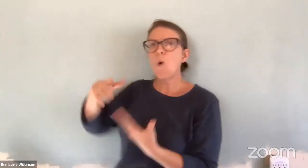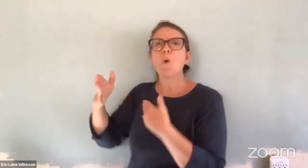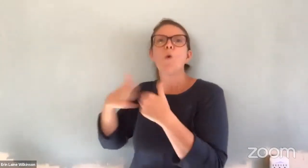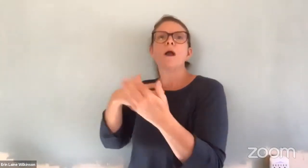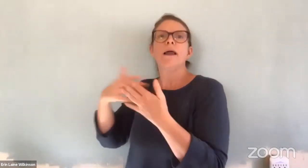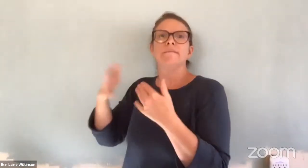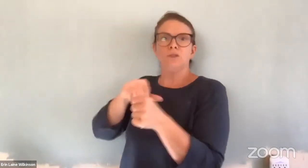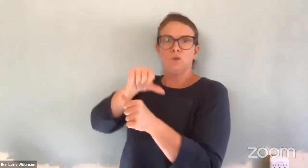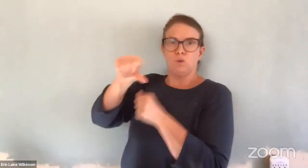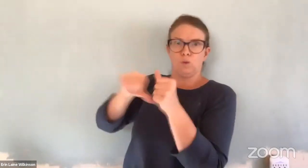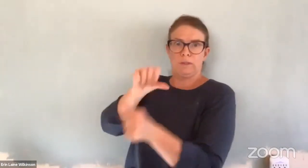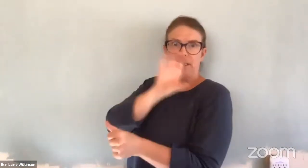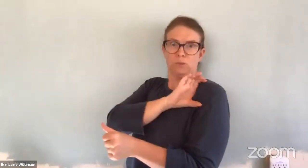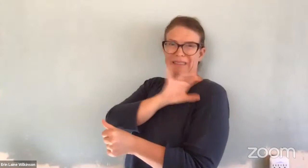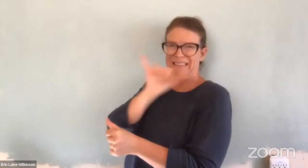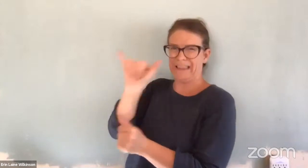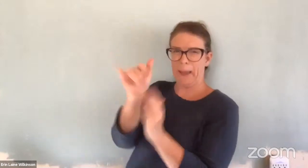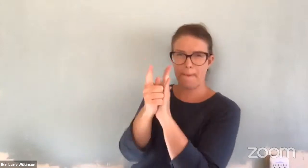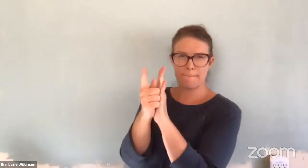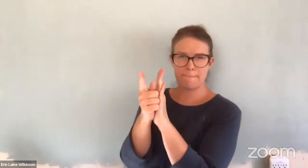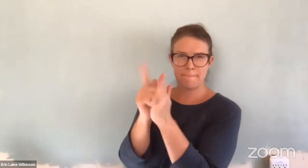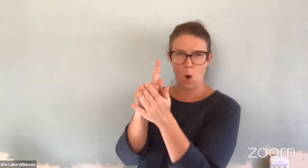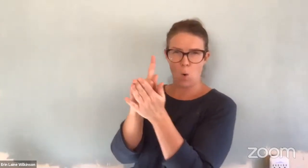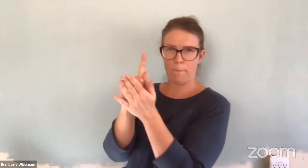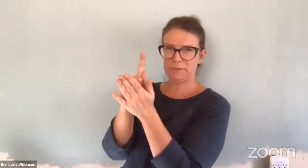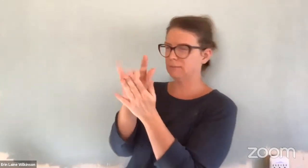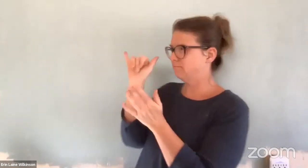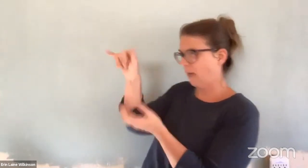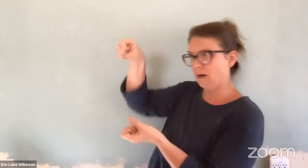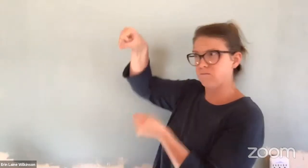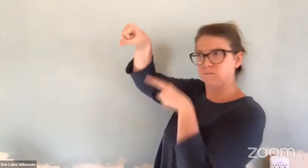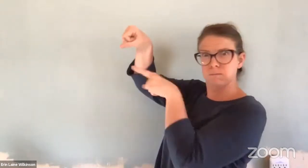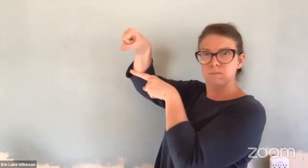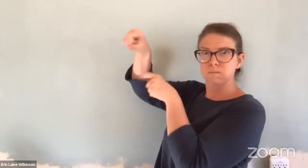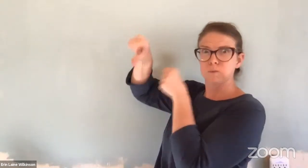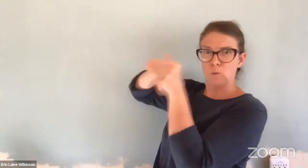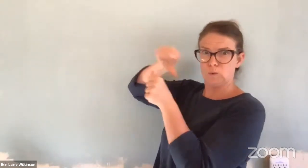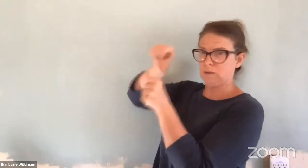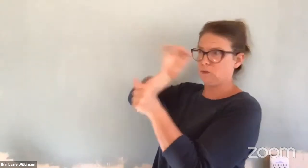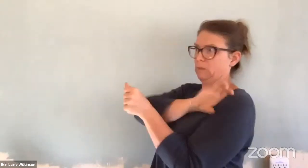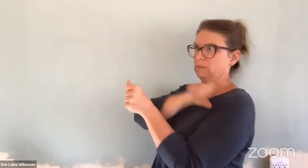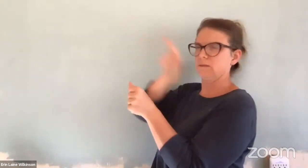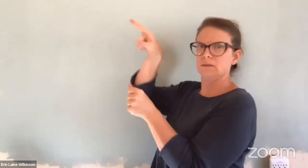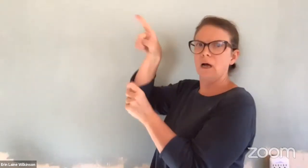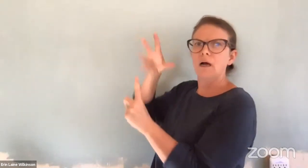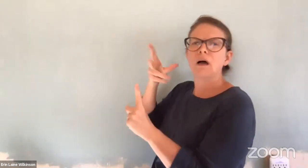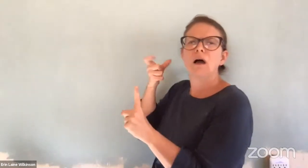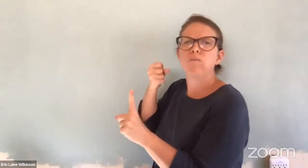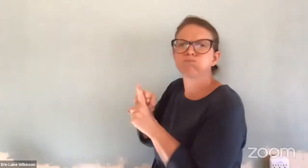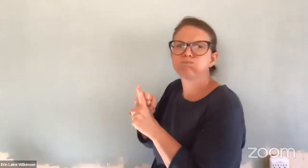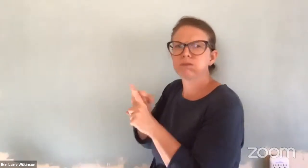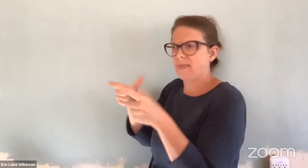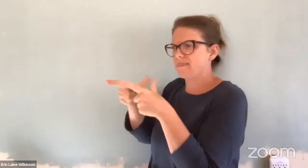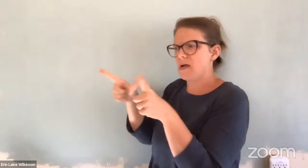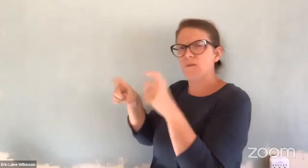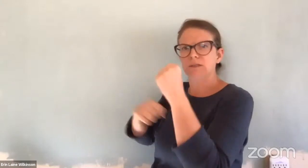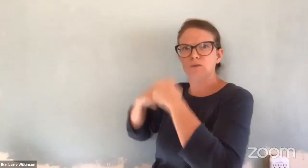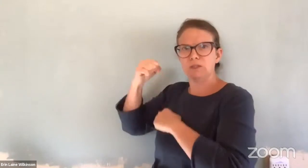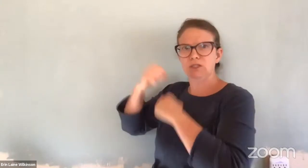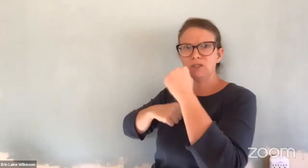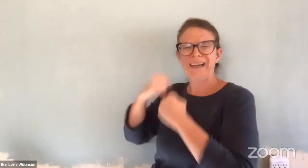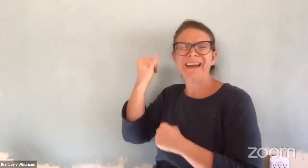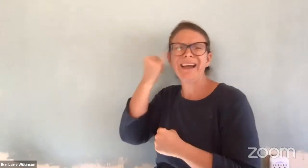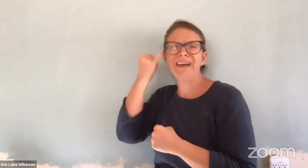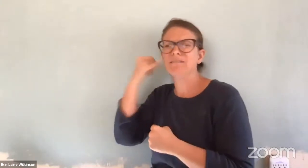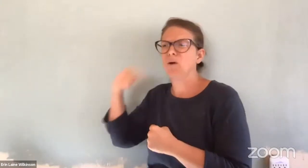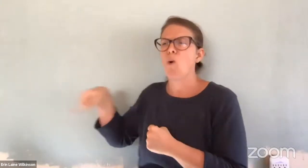talking about, this ecological approach to language. Okay, the characteristics of language in that moment, the social characteristics